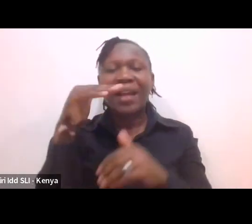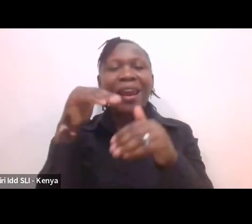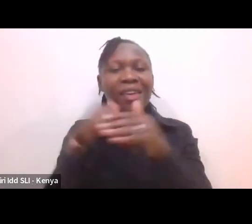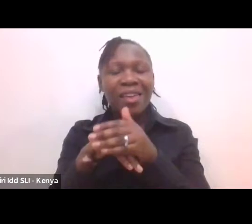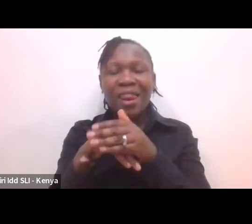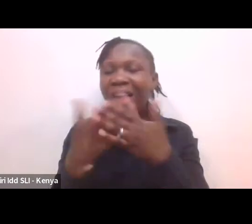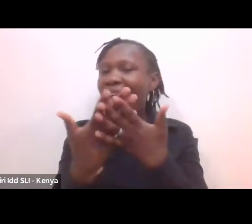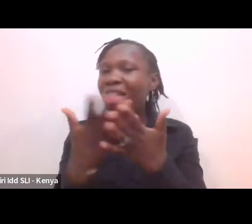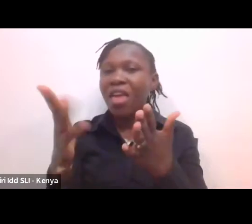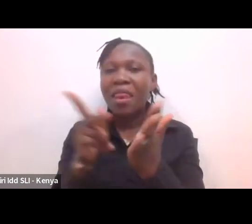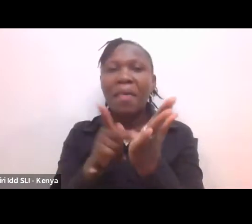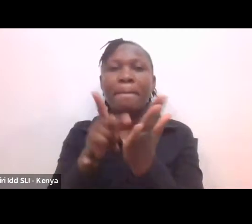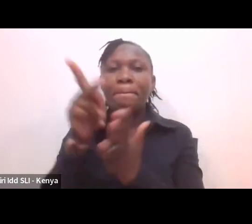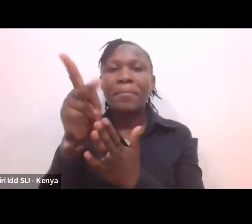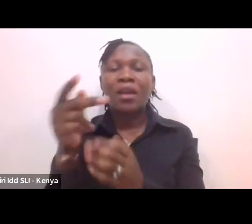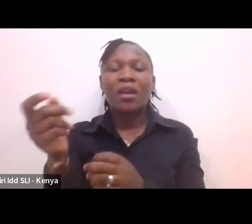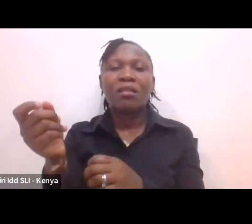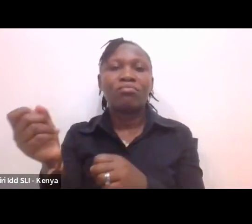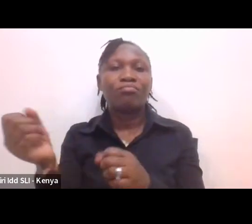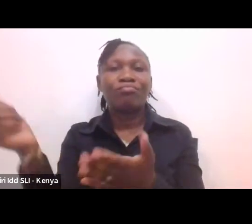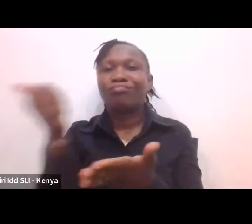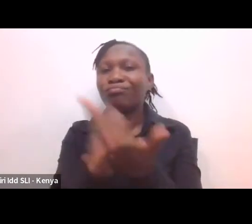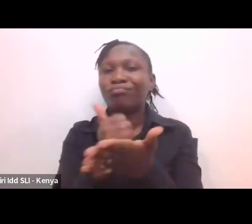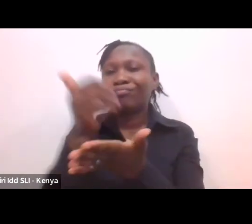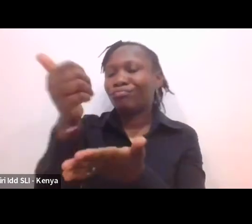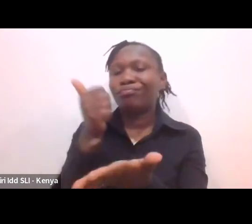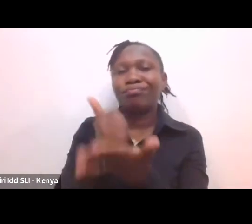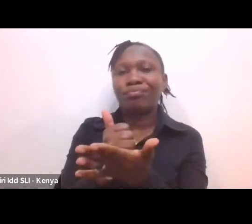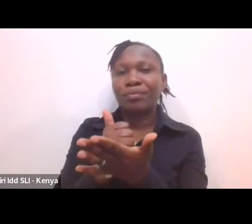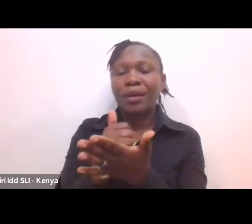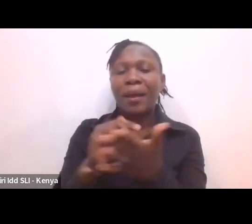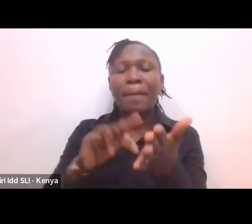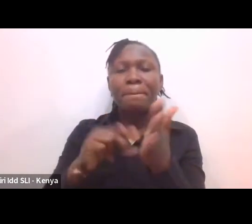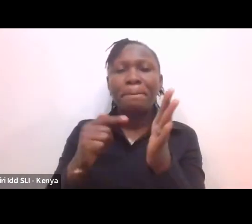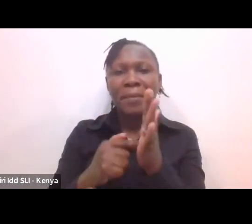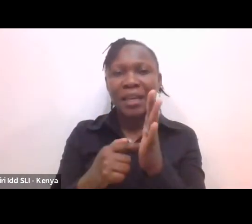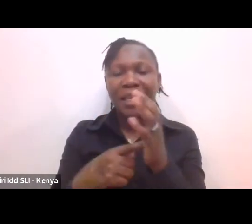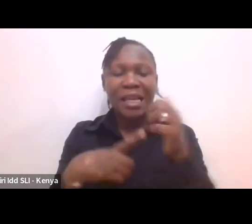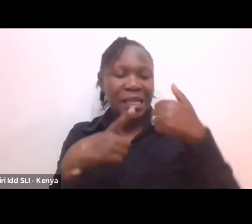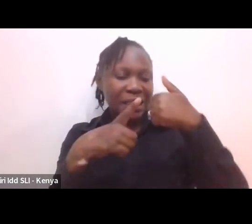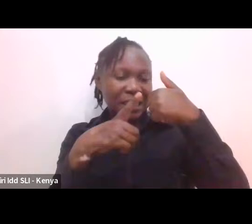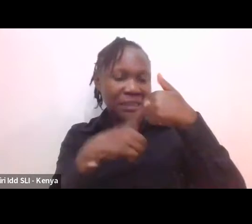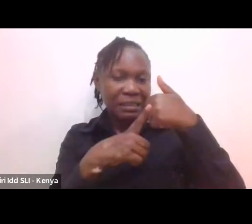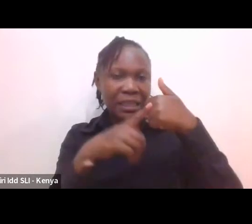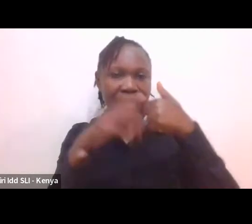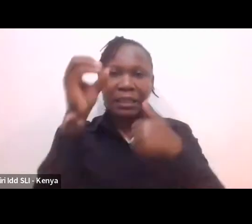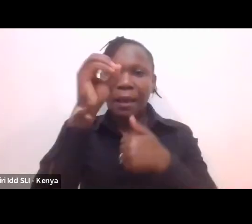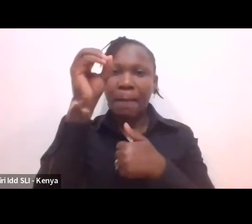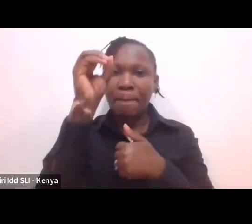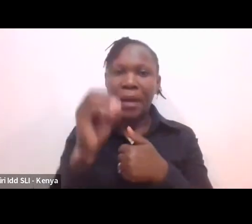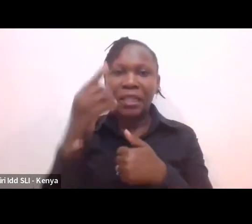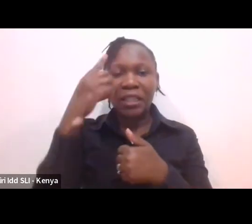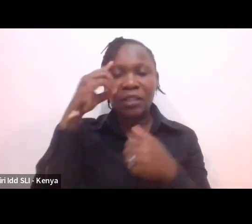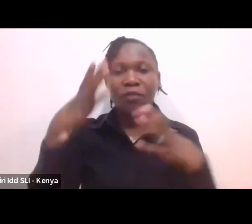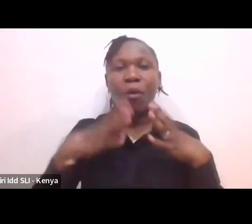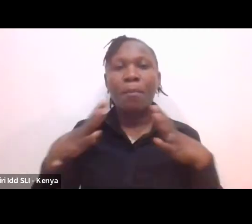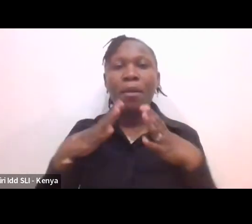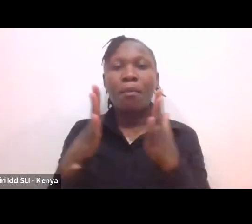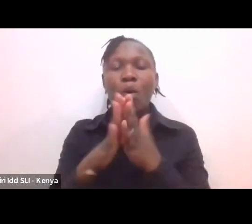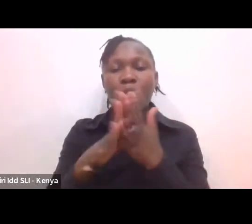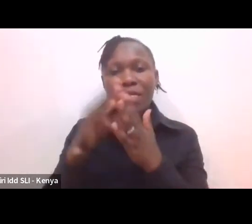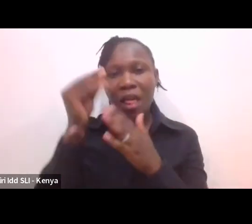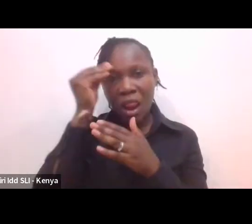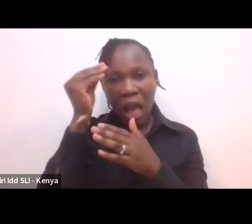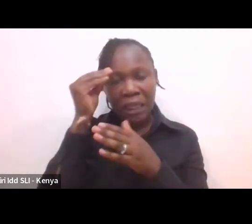employment. That figure is only 6% for people with a learning disability known to